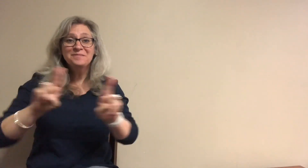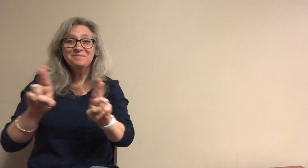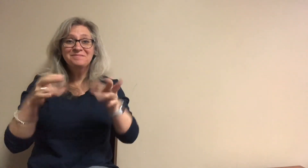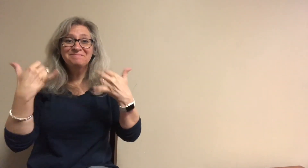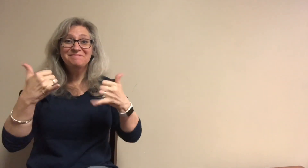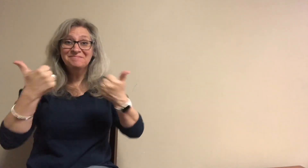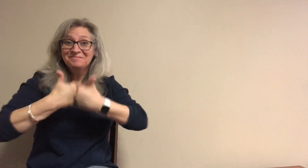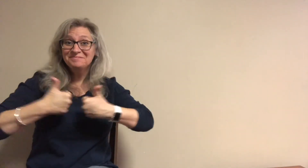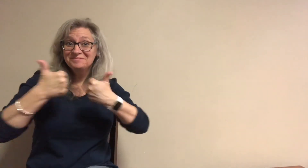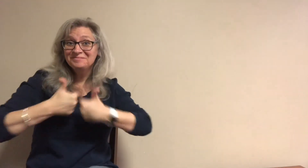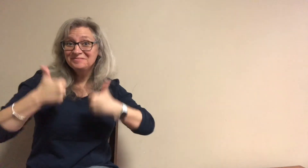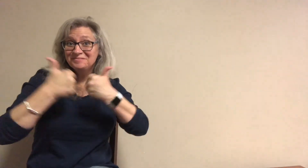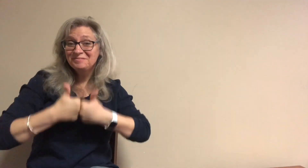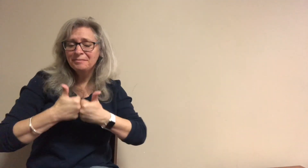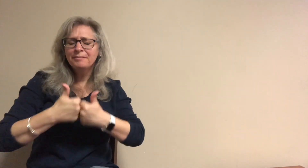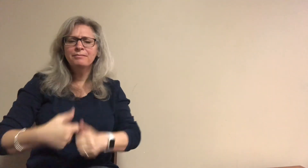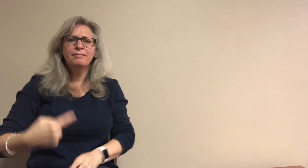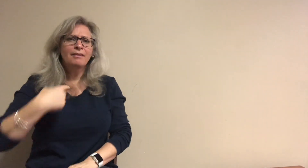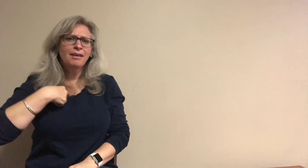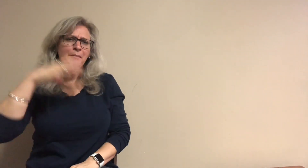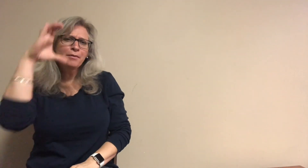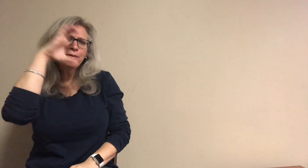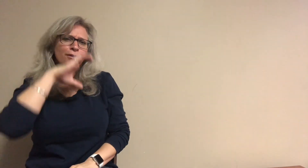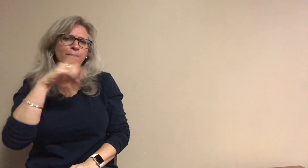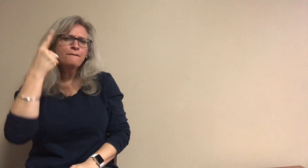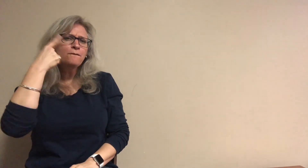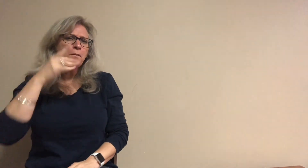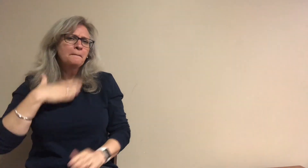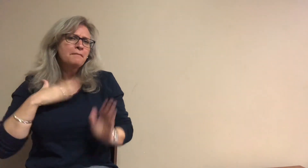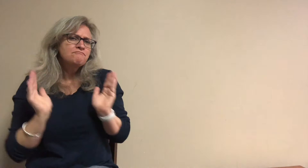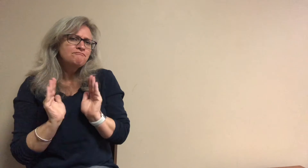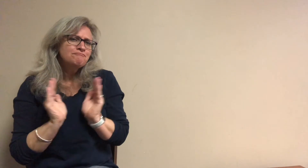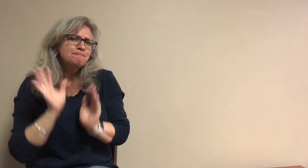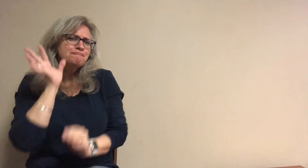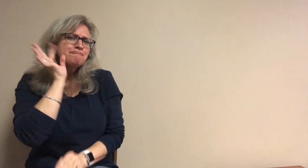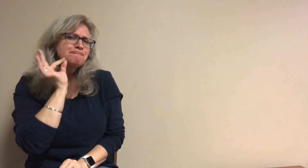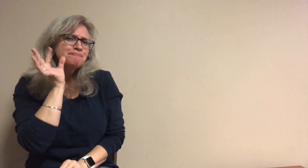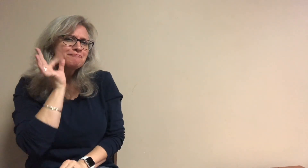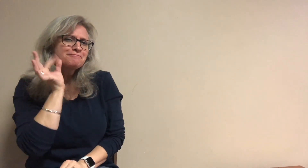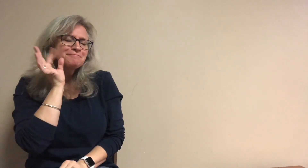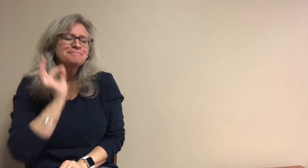Ready for a game? I'm looking for my little cat.